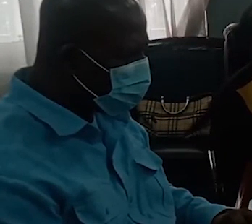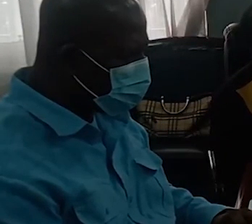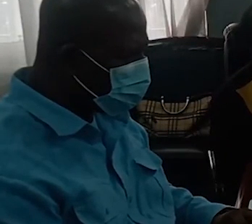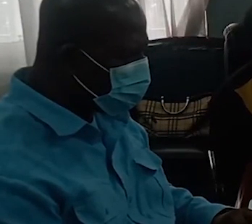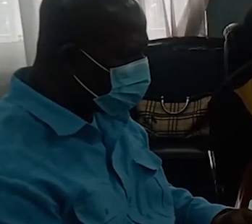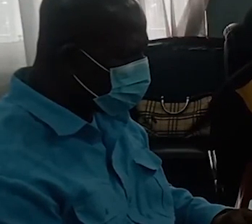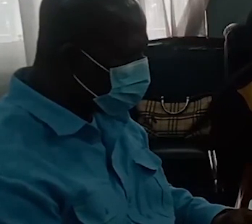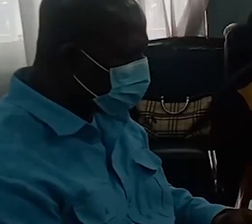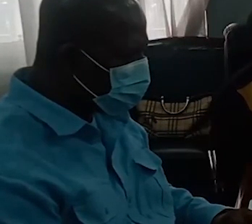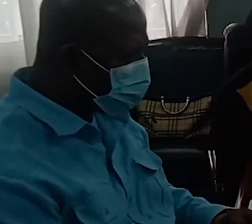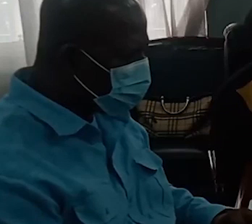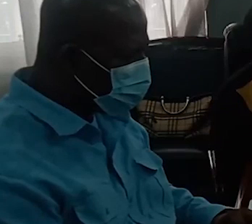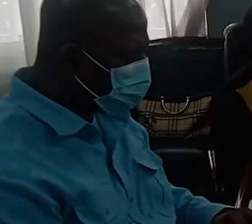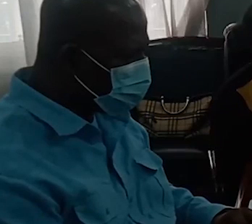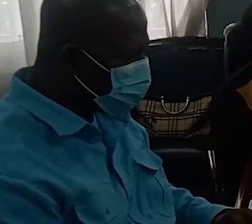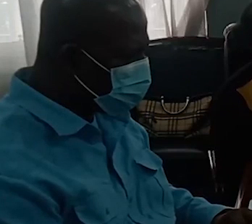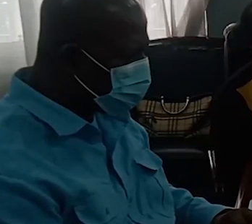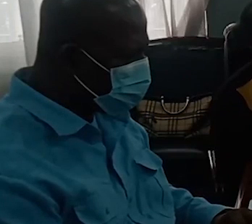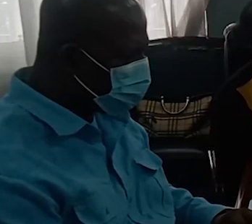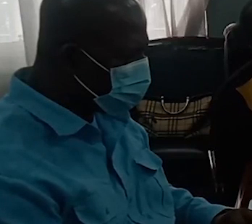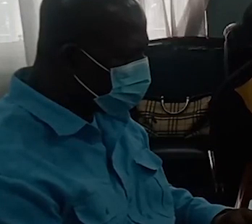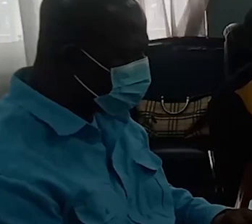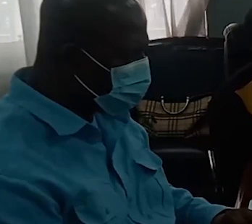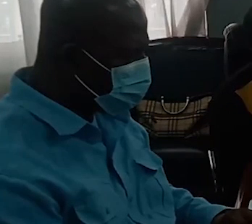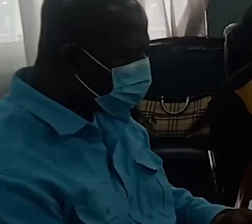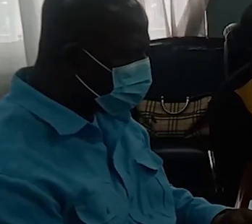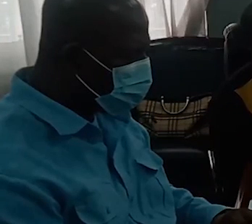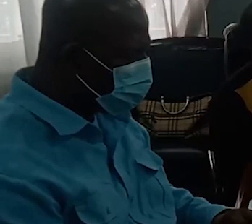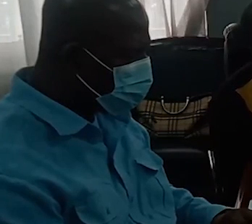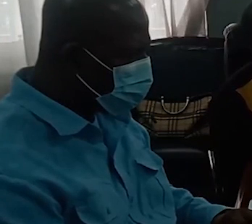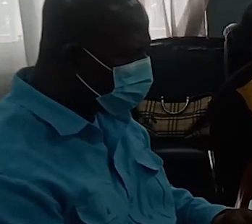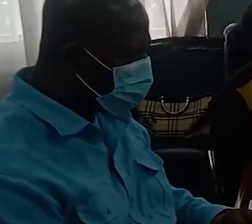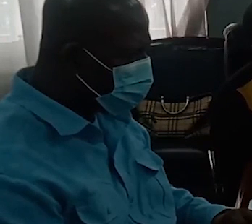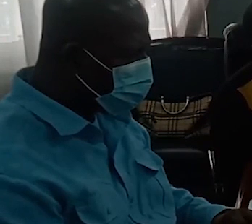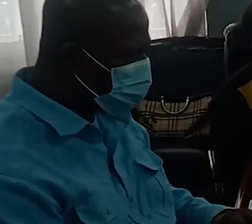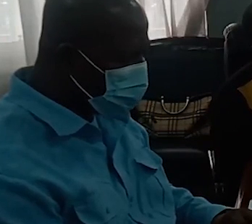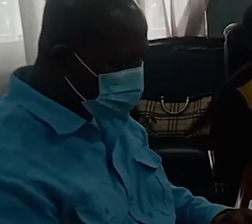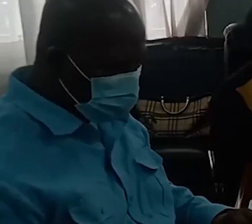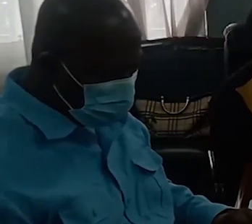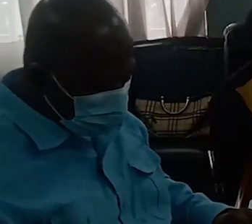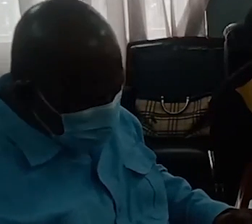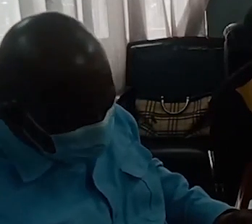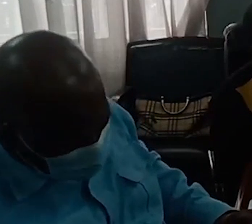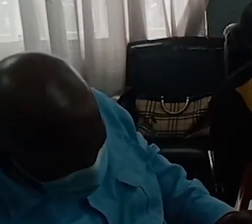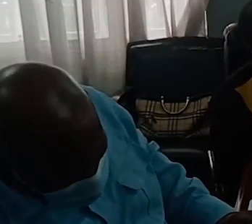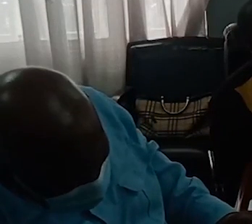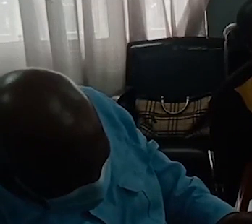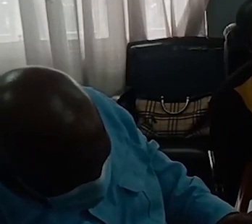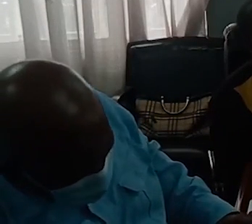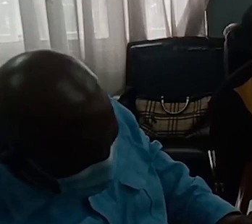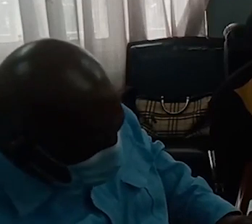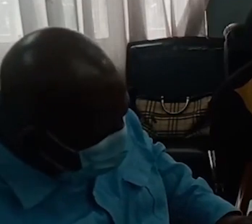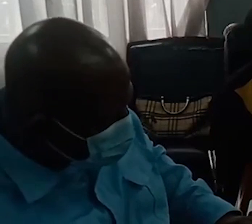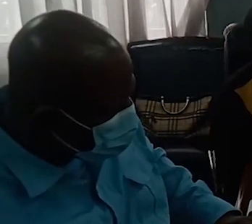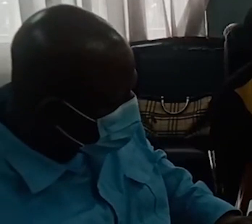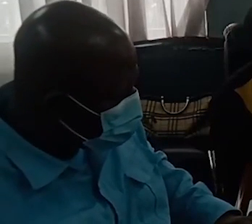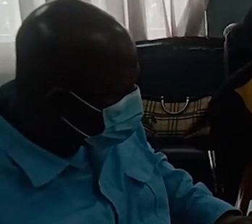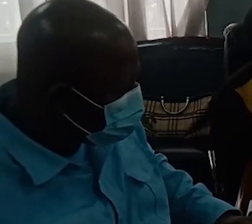So for red list, what it actually means is if a Sierra Leonean wants to go to the